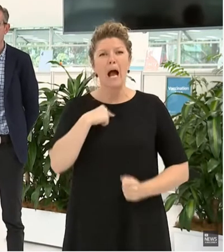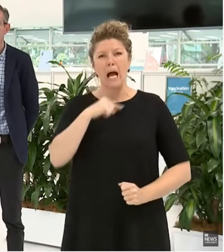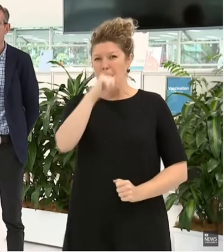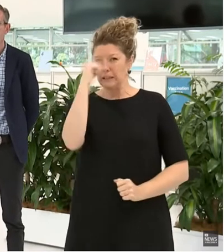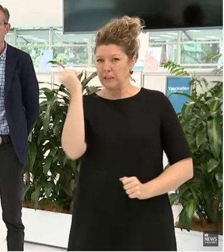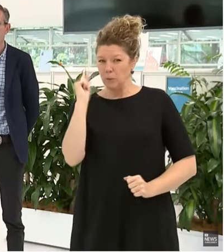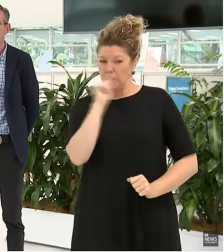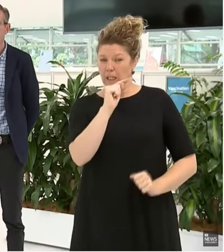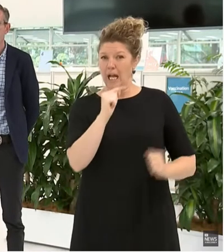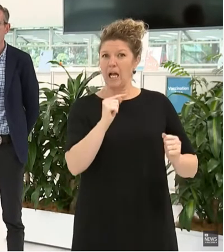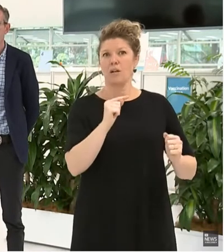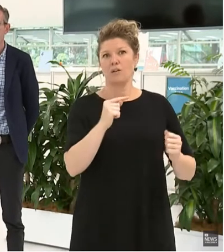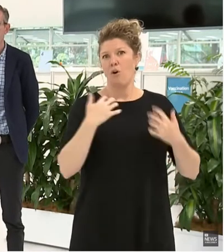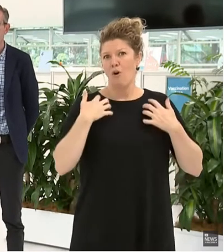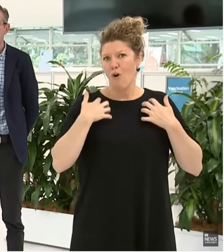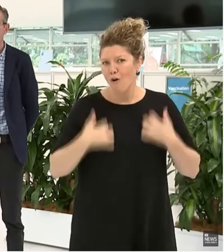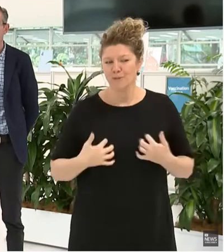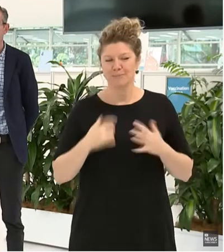that oncoming